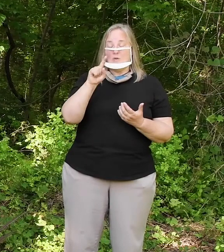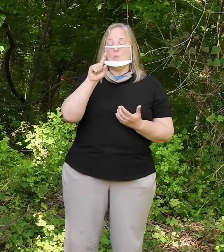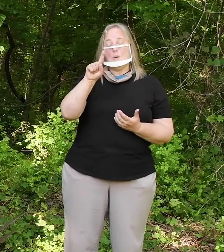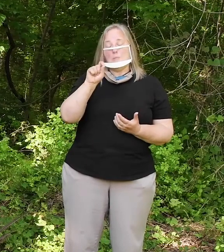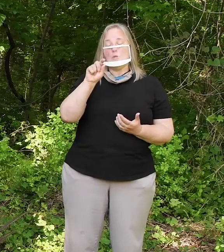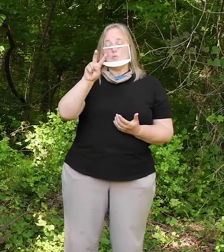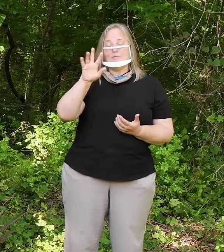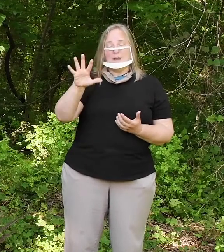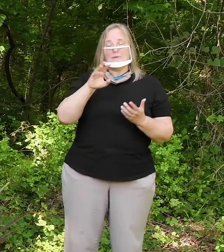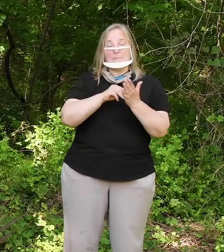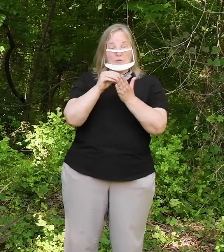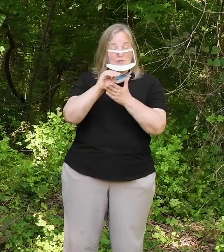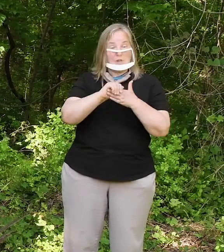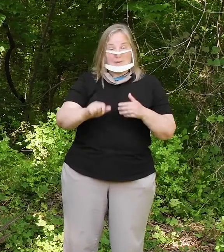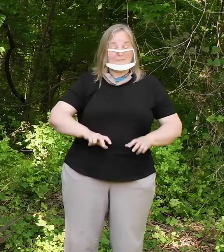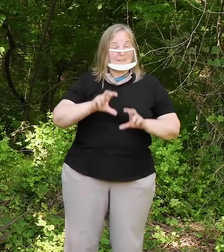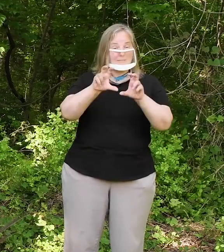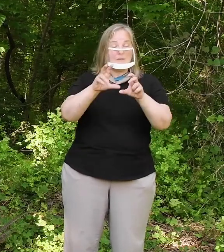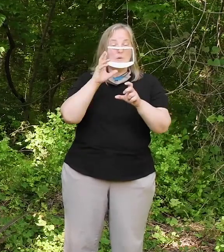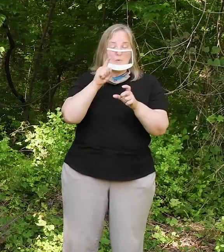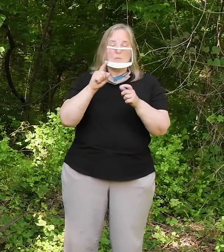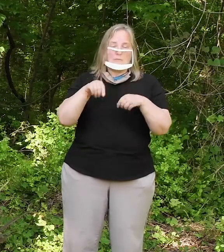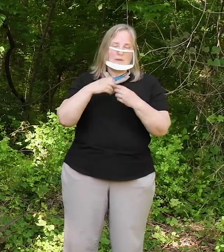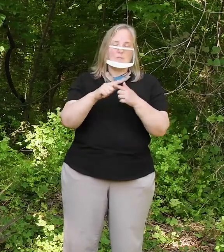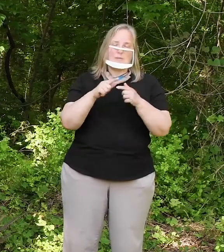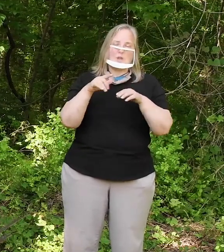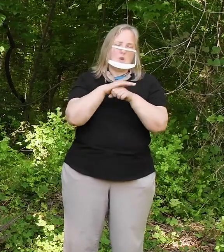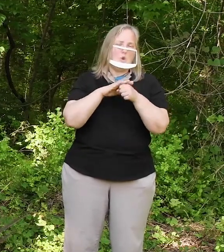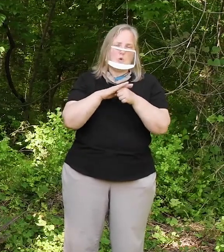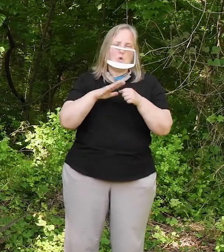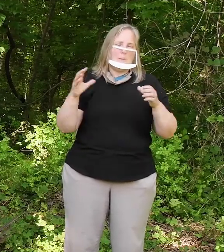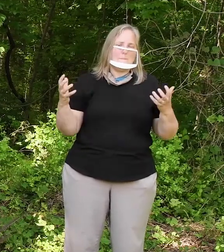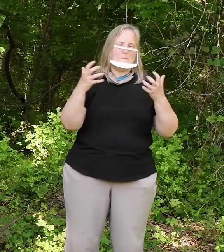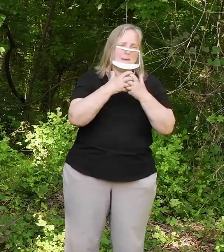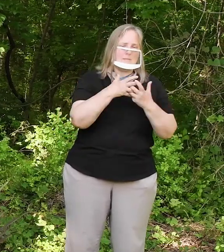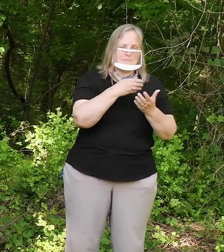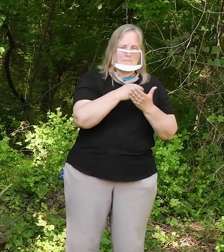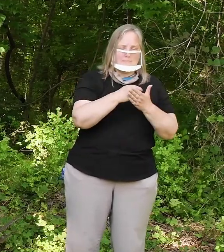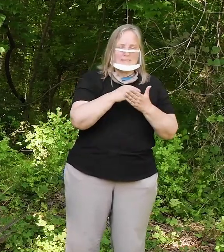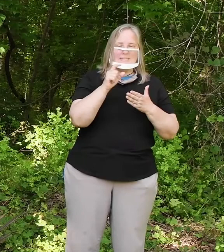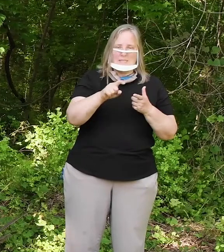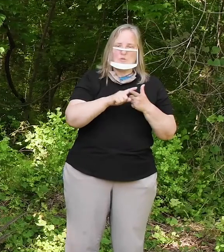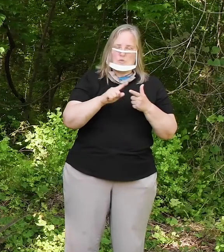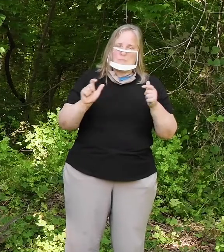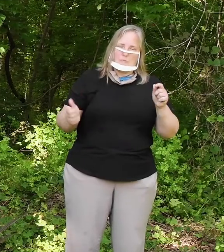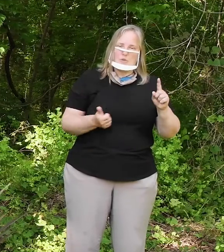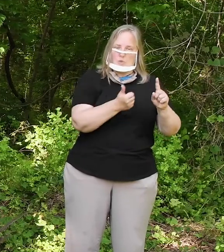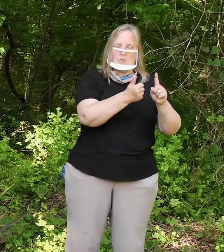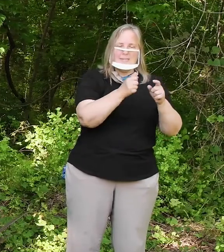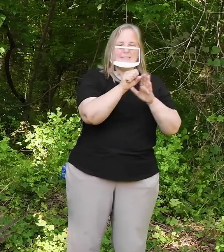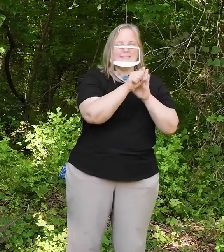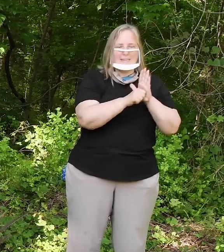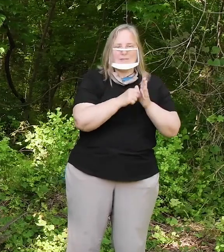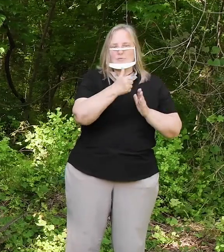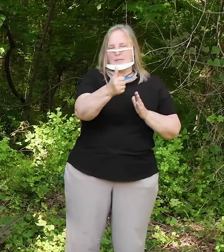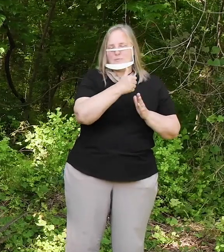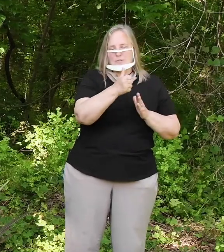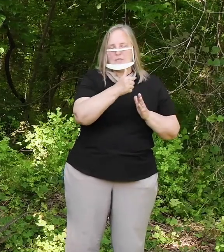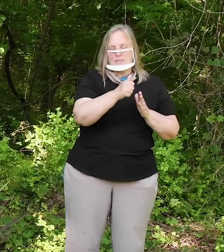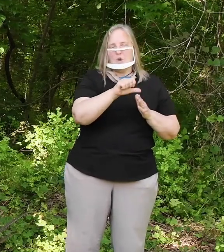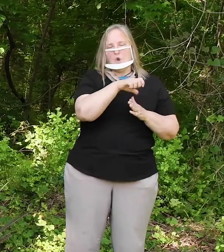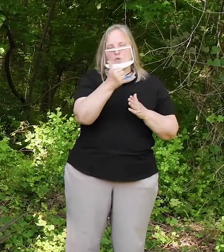also provide us with the local match needed to pursue State Transportation Alternatives